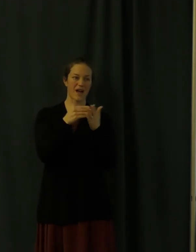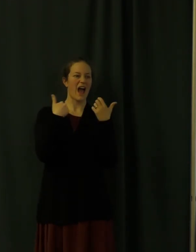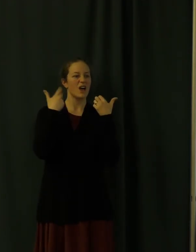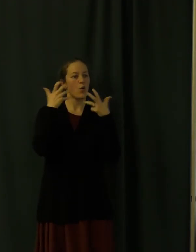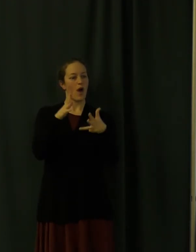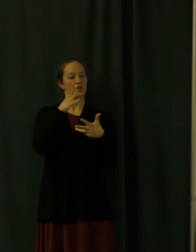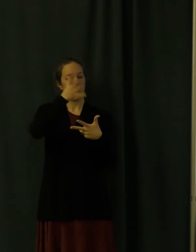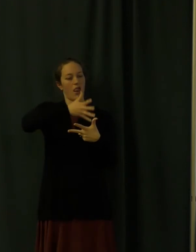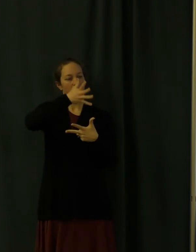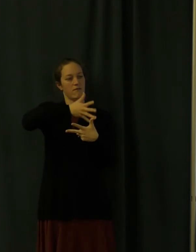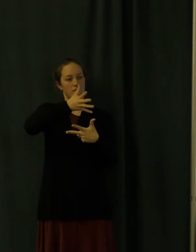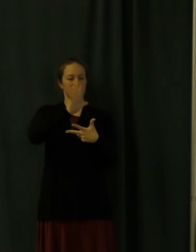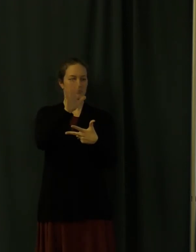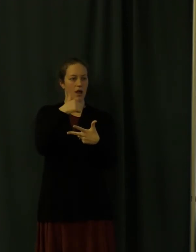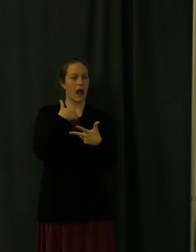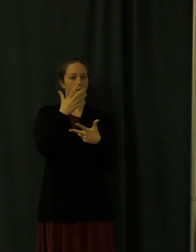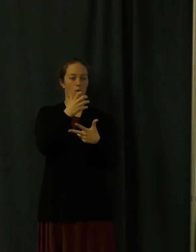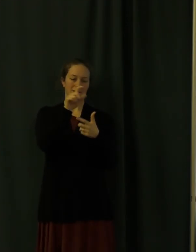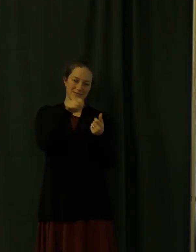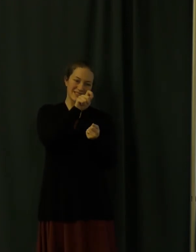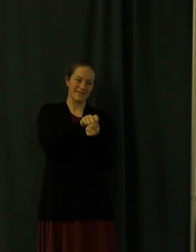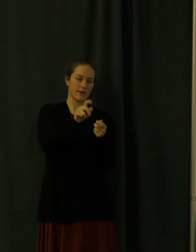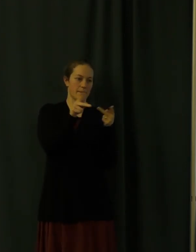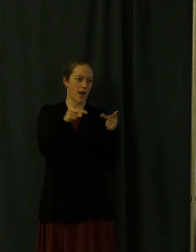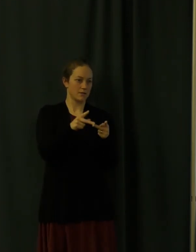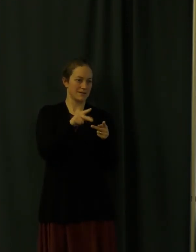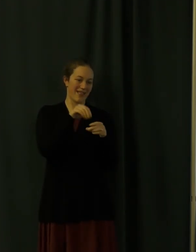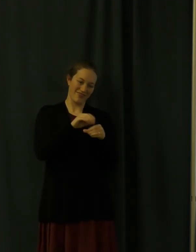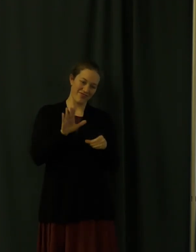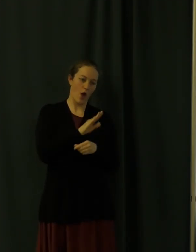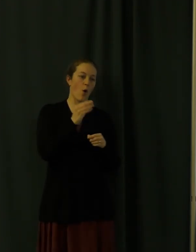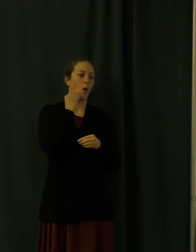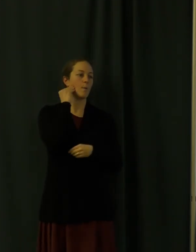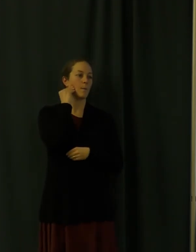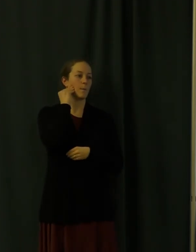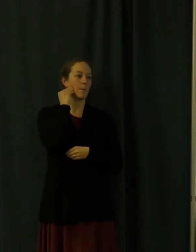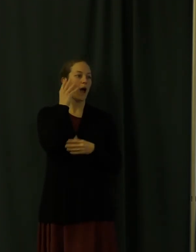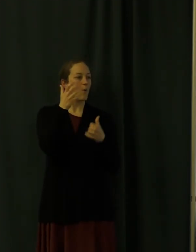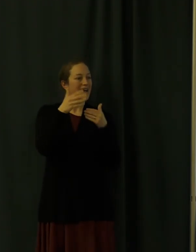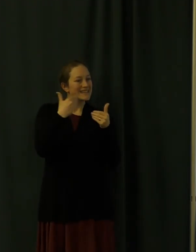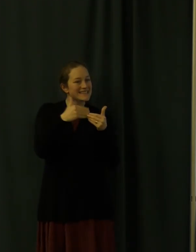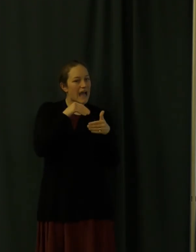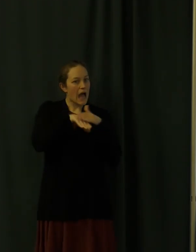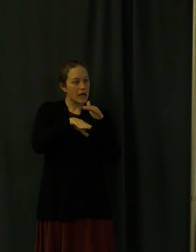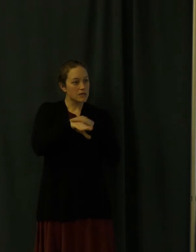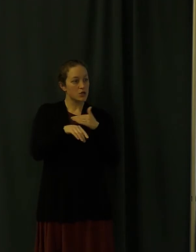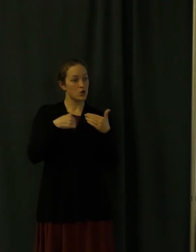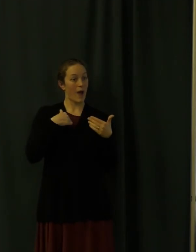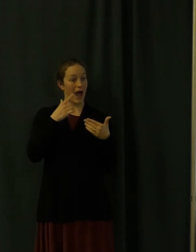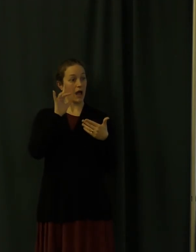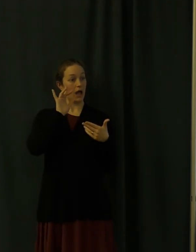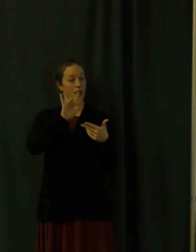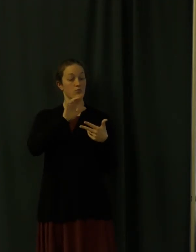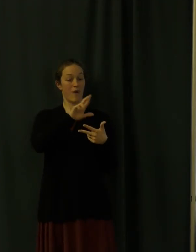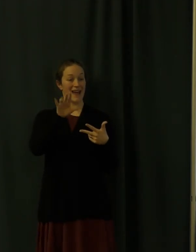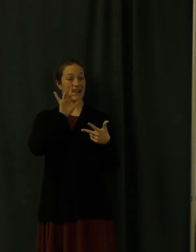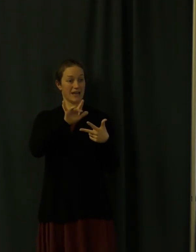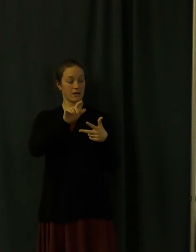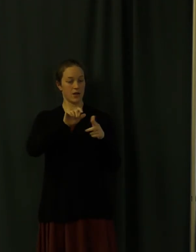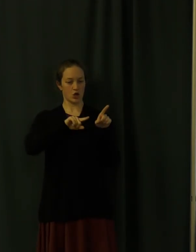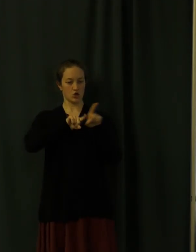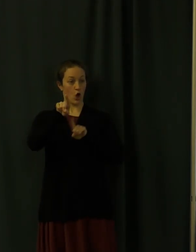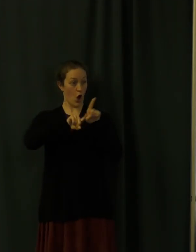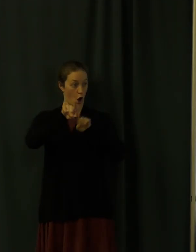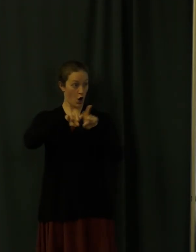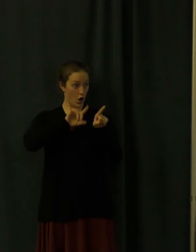I want them to be in their home, okay, where they live. But I need easy access to them. So I just star them. So one of the